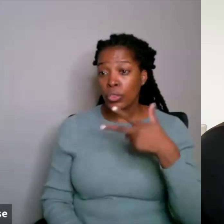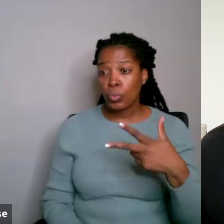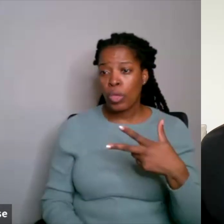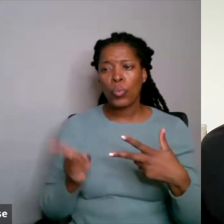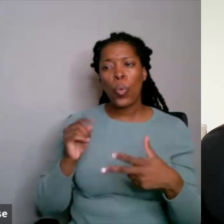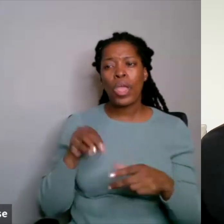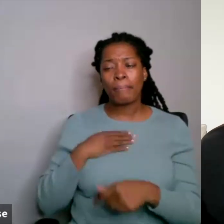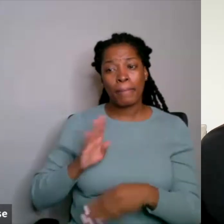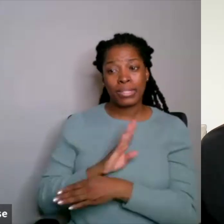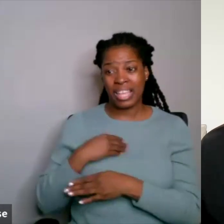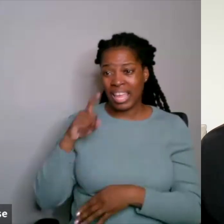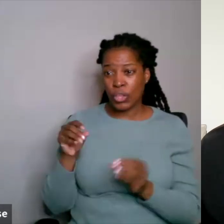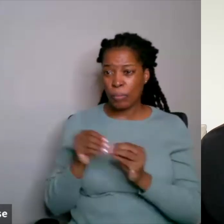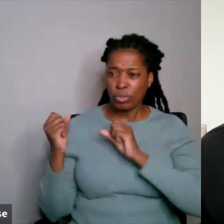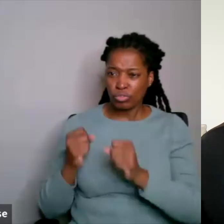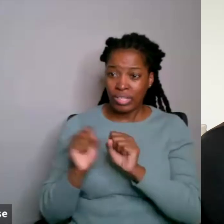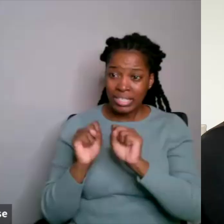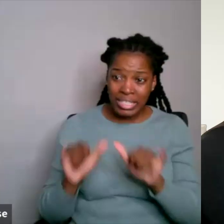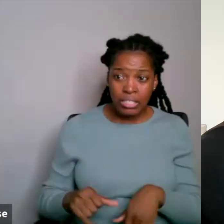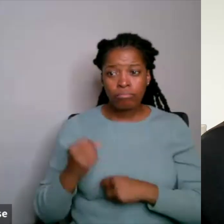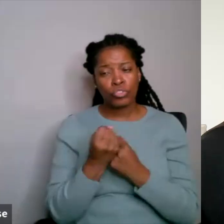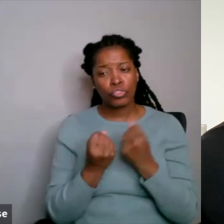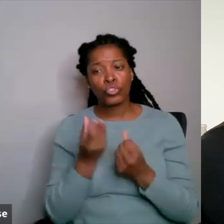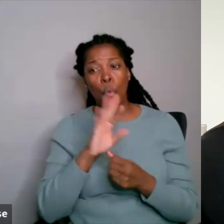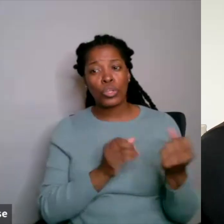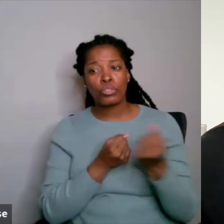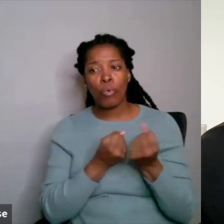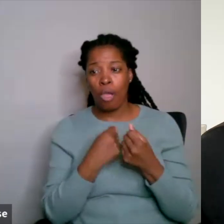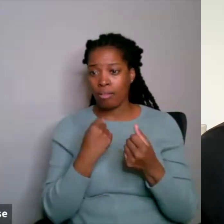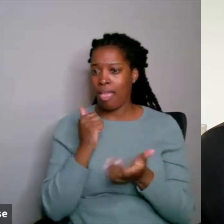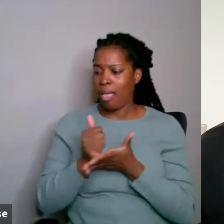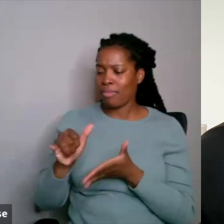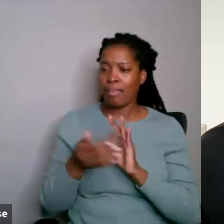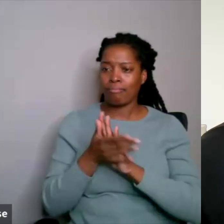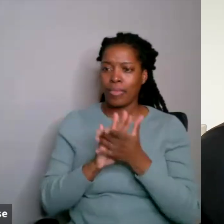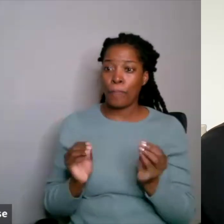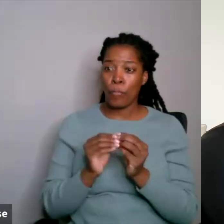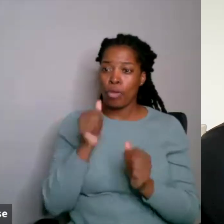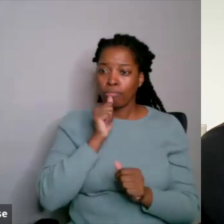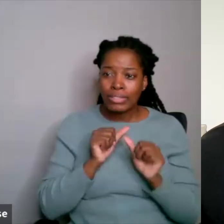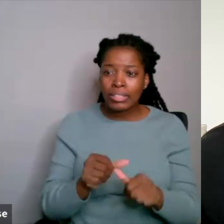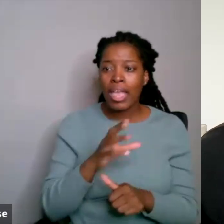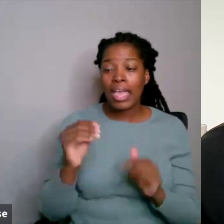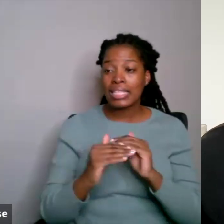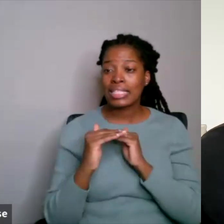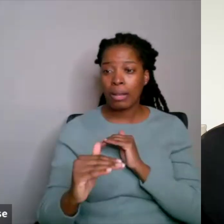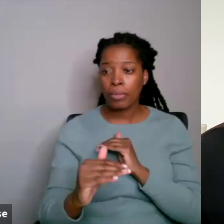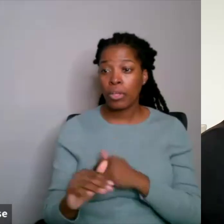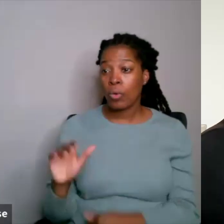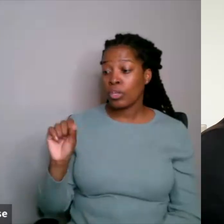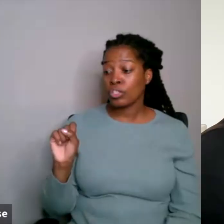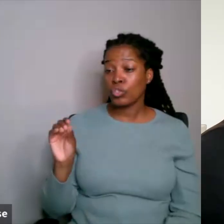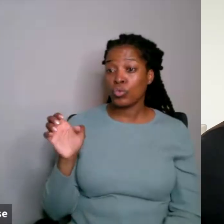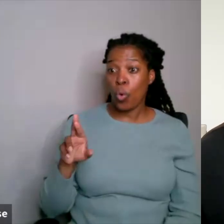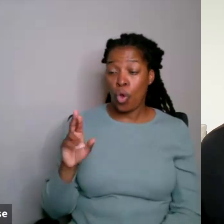systems, structure, or support to make it more resilient and sustainable? As SOAR grew, I realized that our internal systems needed to grow